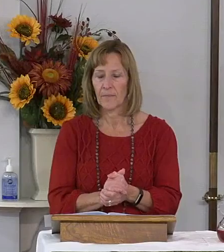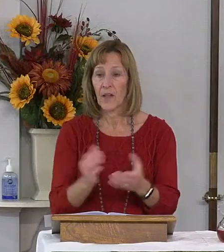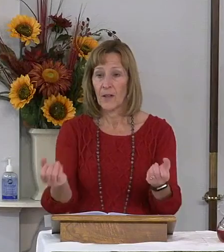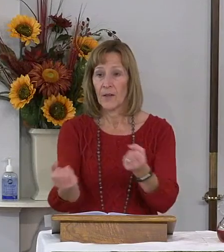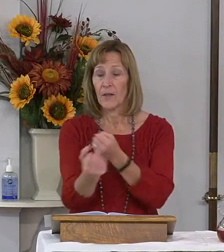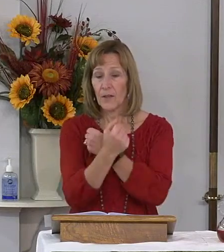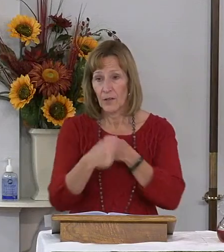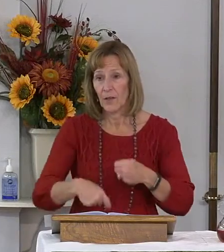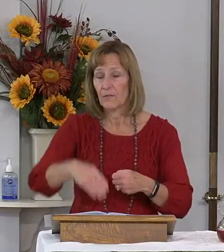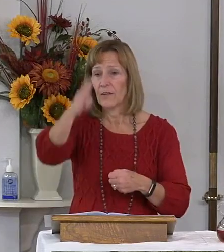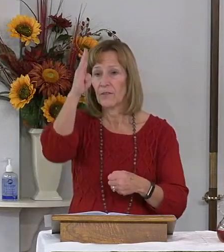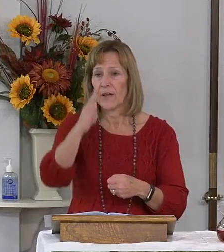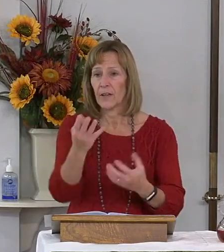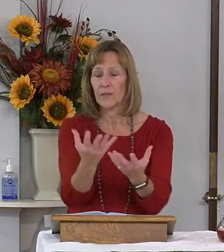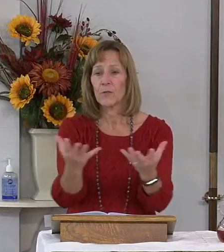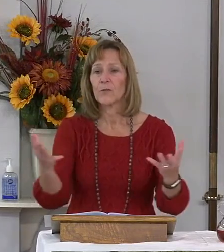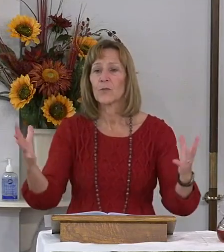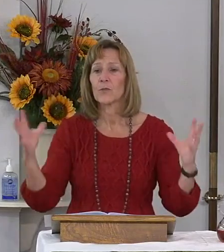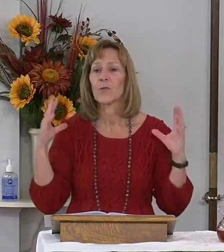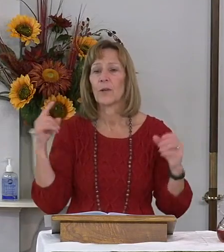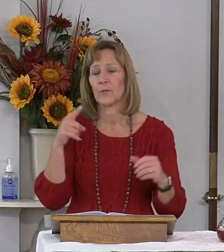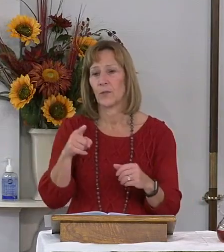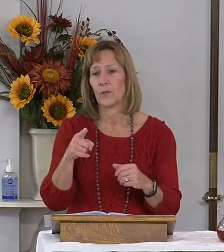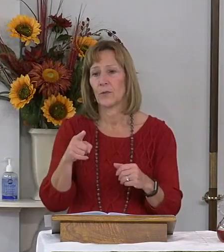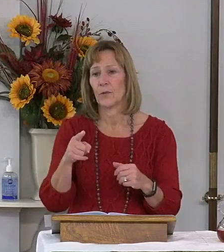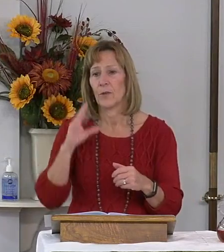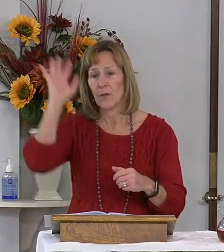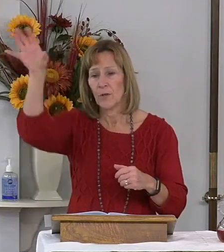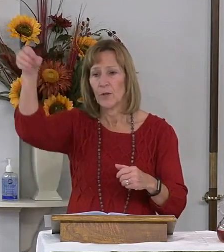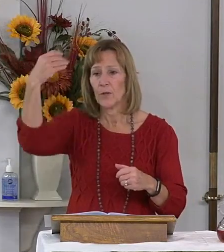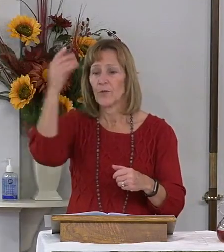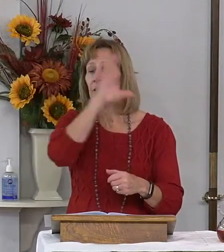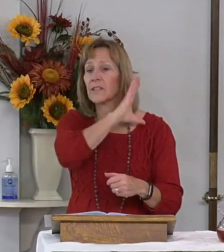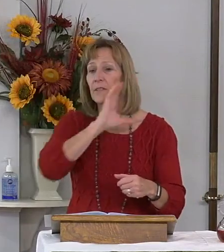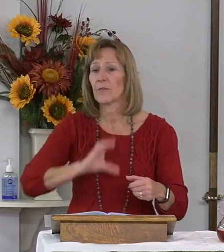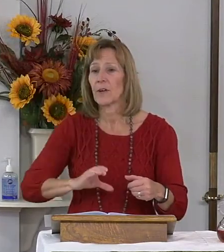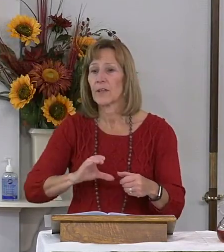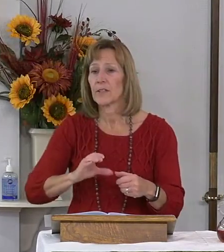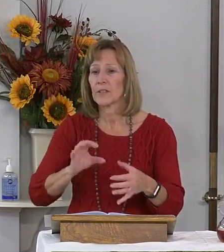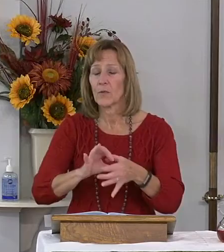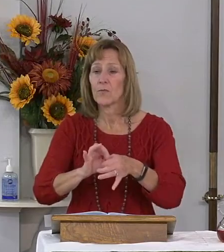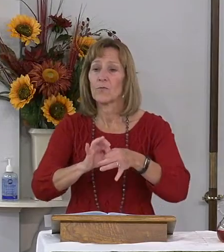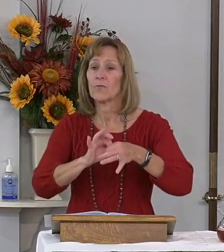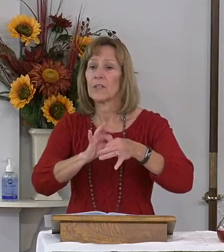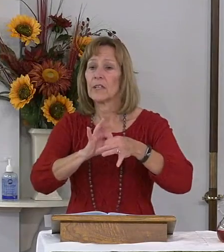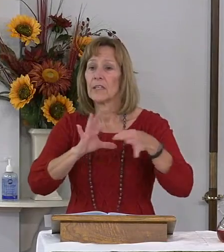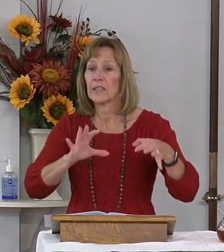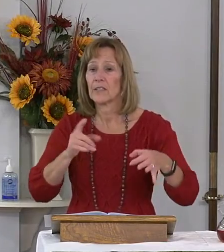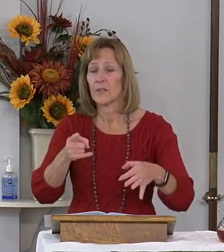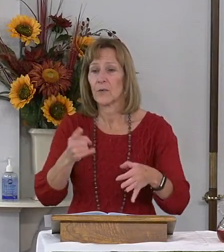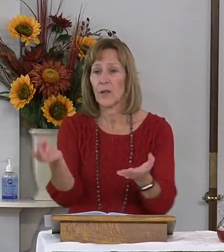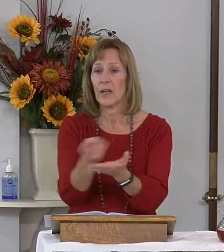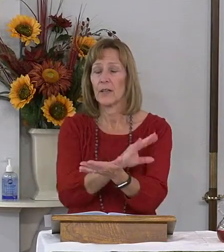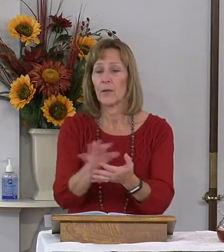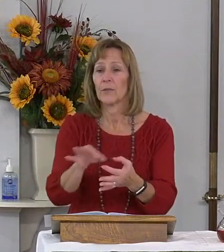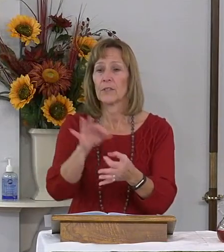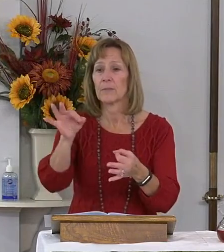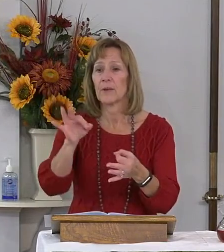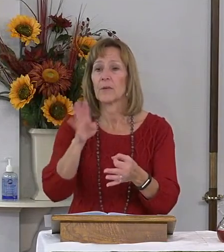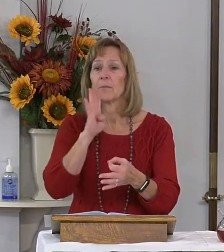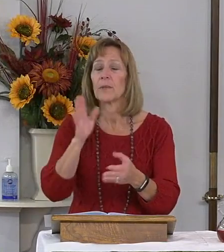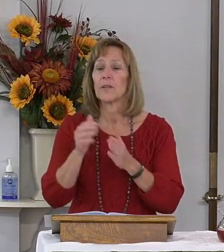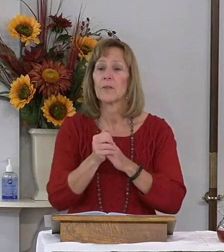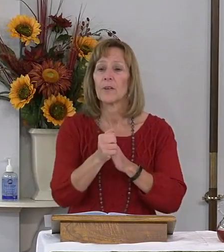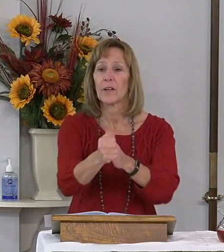The love of God surround you, the grace of Christ release you, and the Holy Spirit be